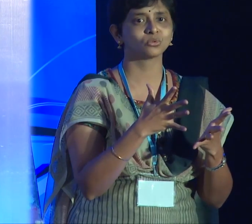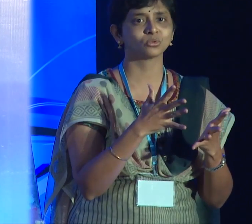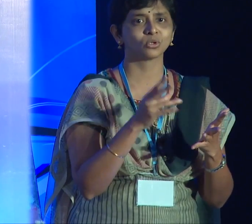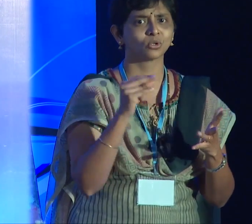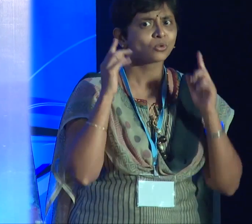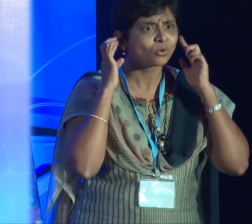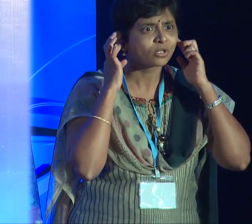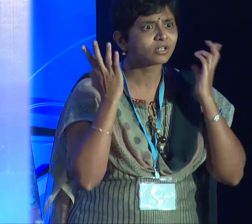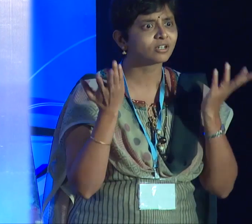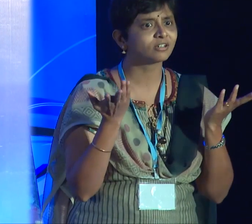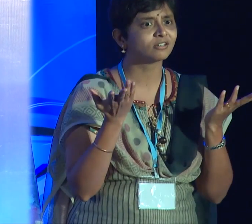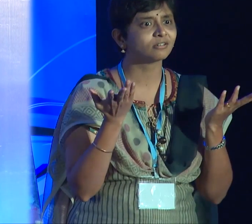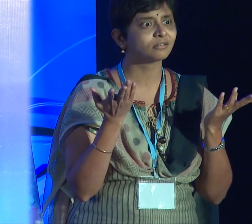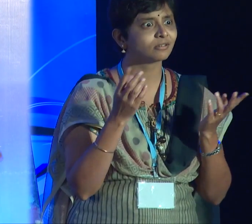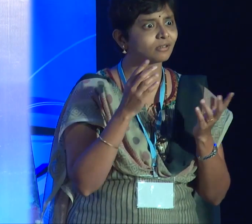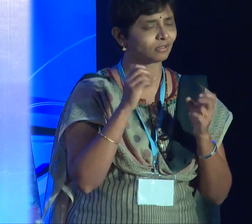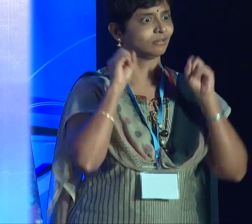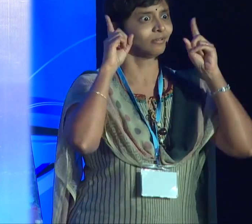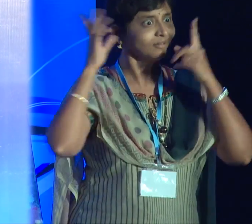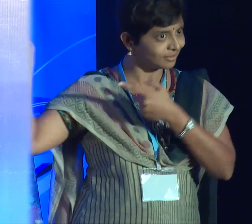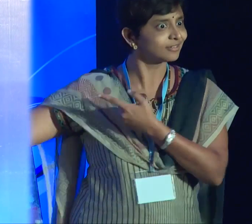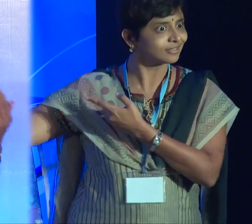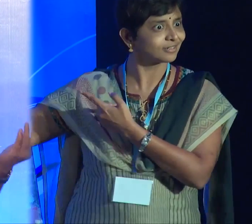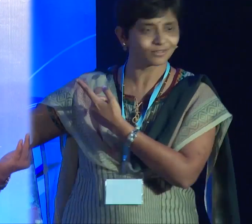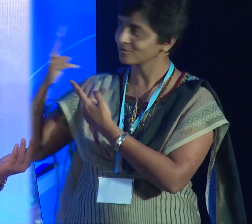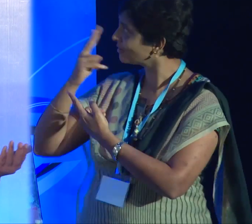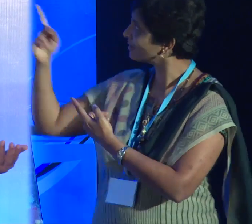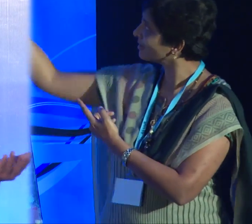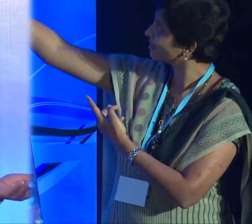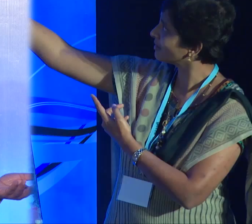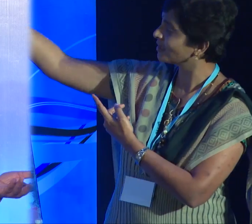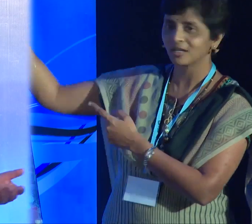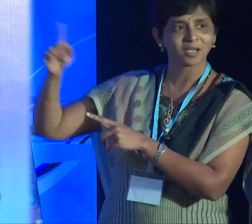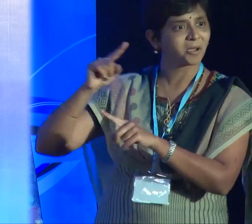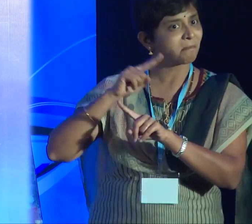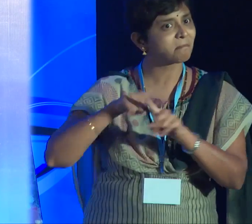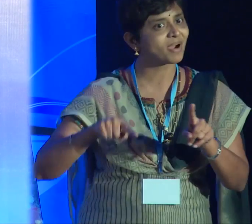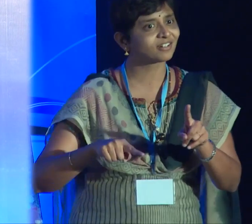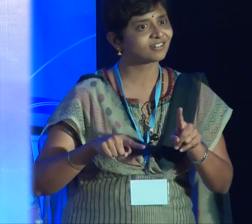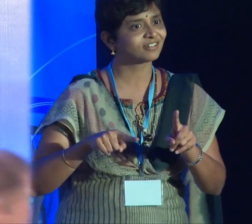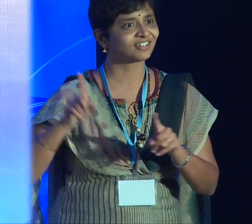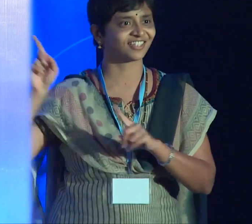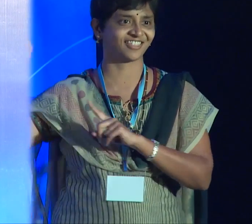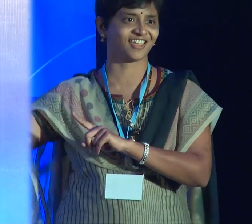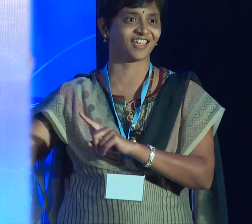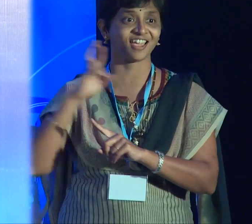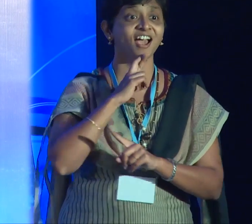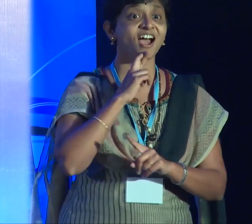ears, and yet complete divinity.